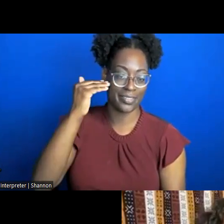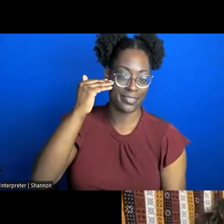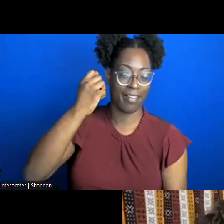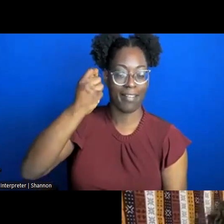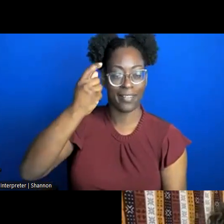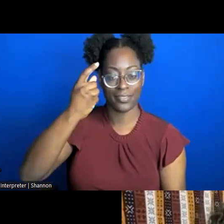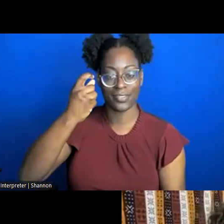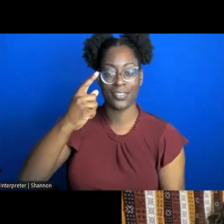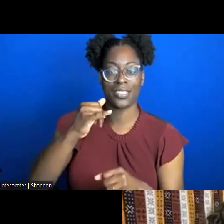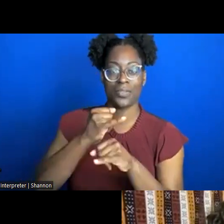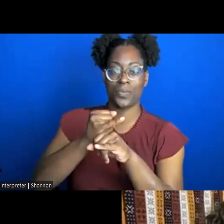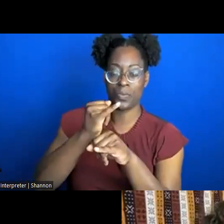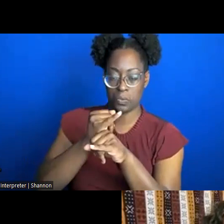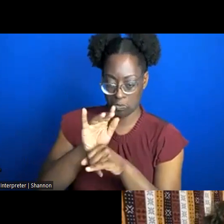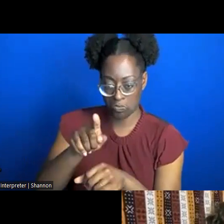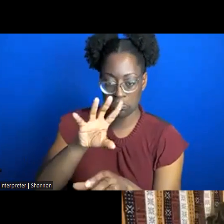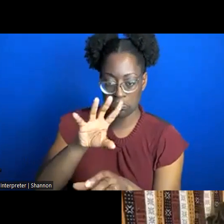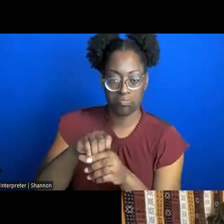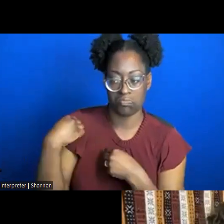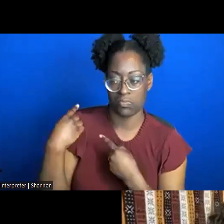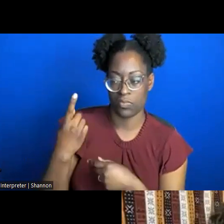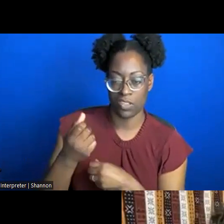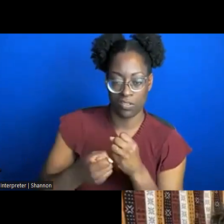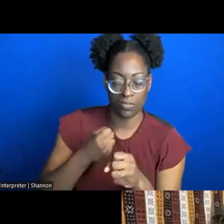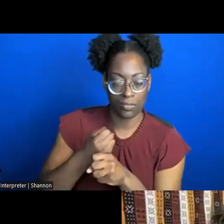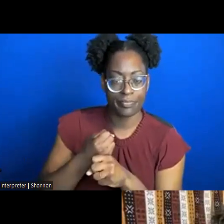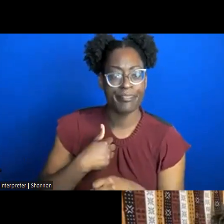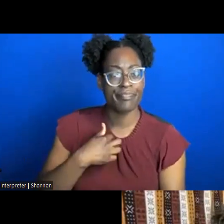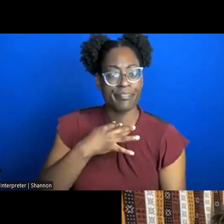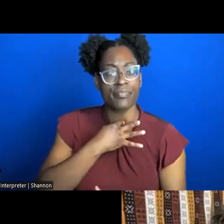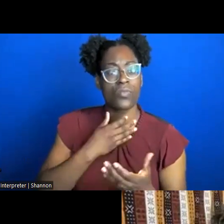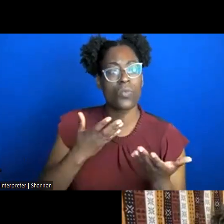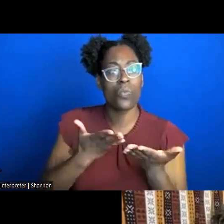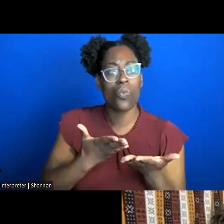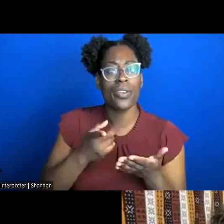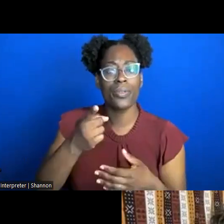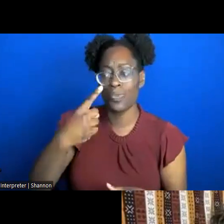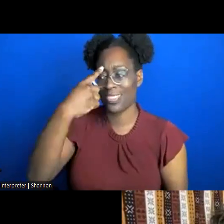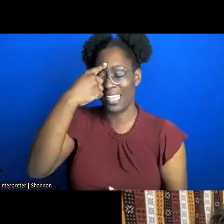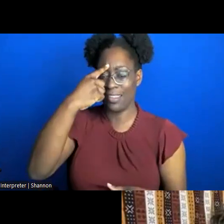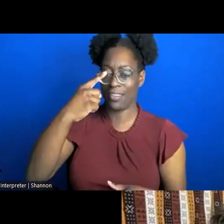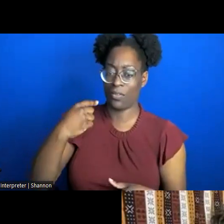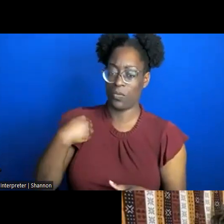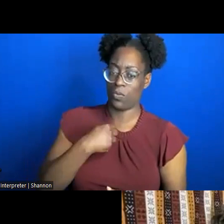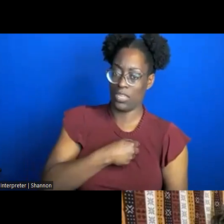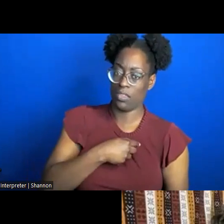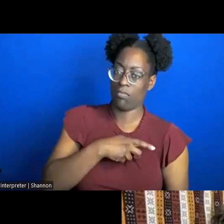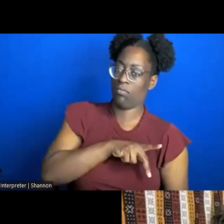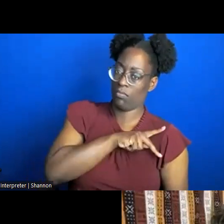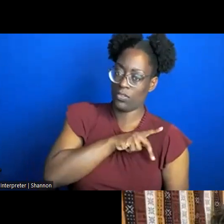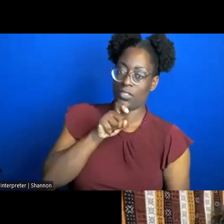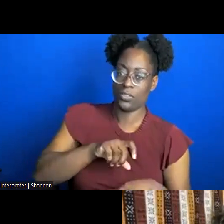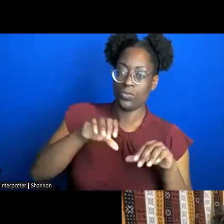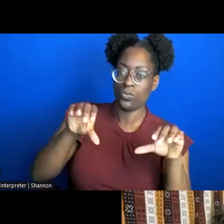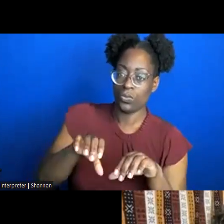the personal work that we all need to do to build our racial consciousness as adults working with children and